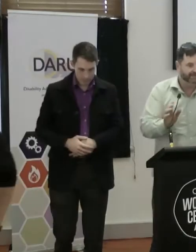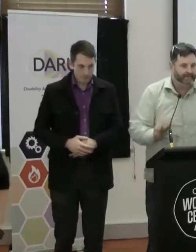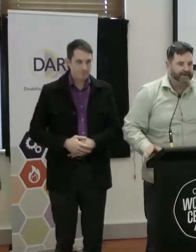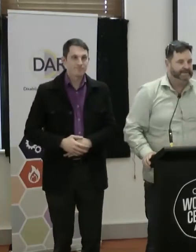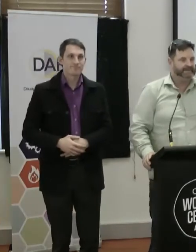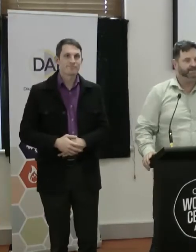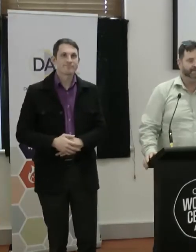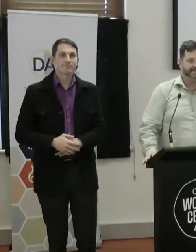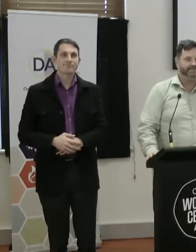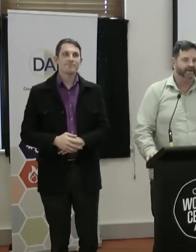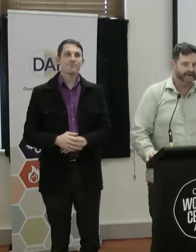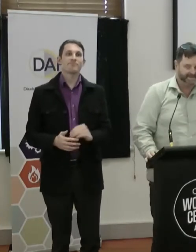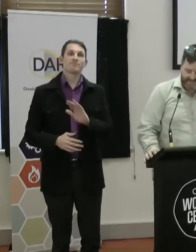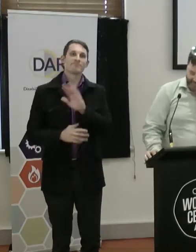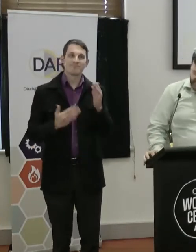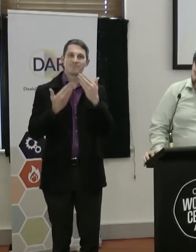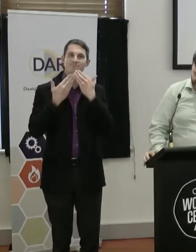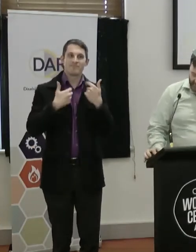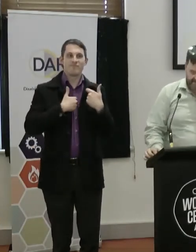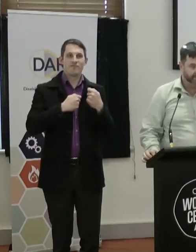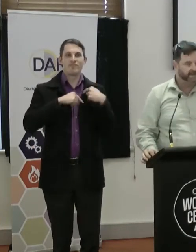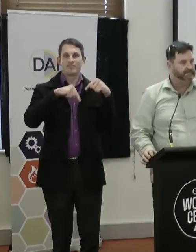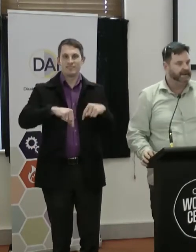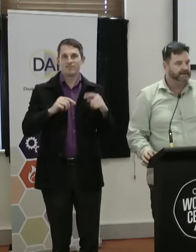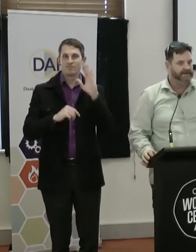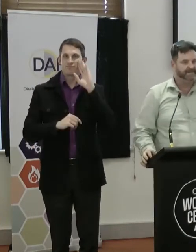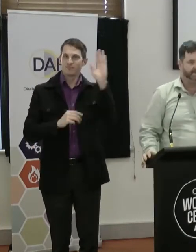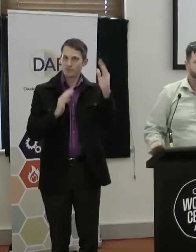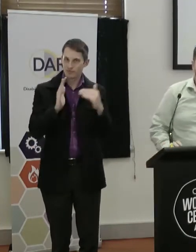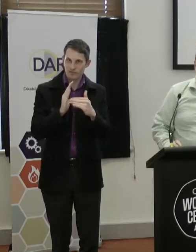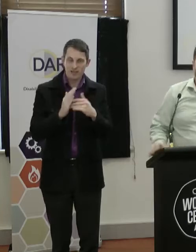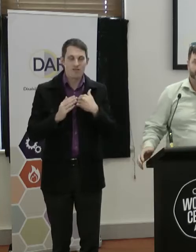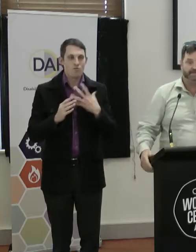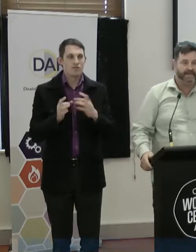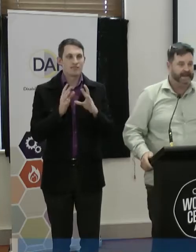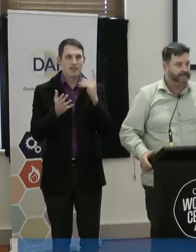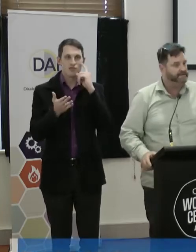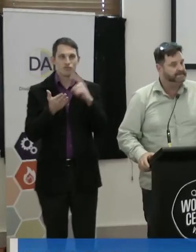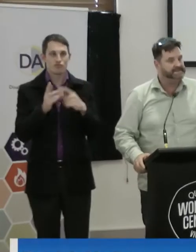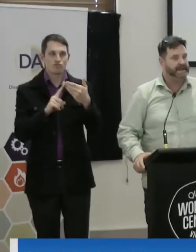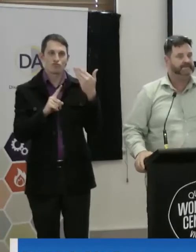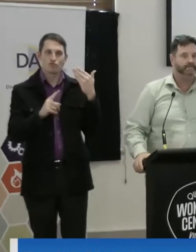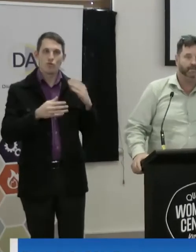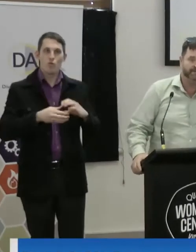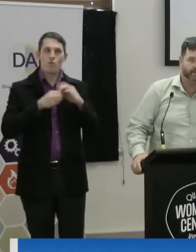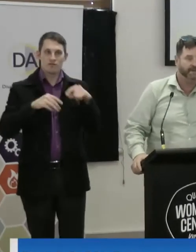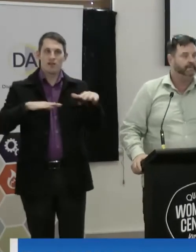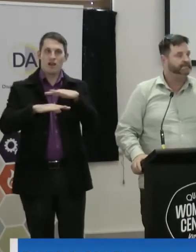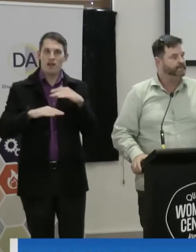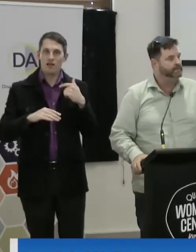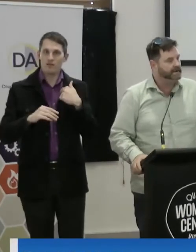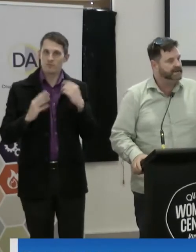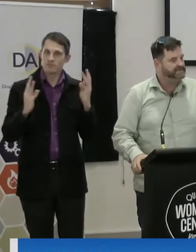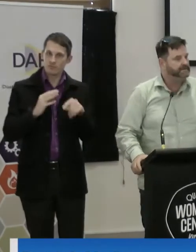Hello everybody, thank you very much for inviting us to speak today. I'd like to begin by acknowledging the traditional owners of the land on which we stand, the Wurundjeri people